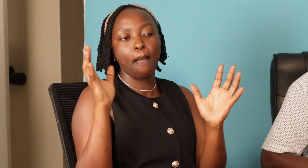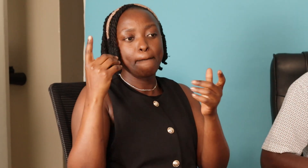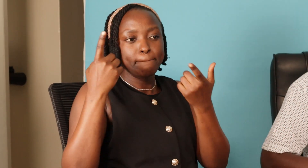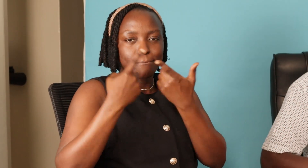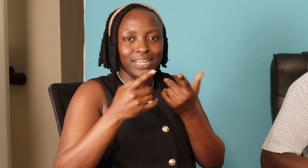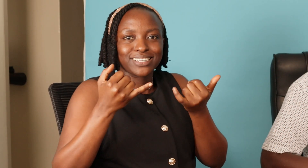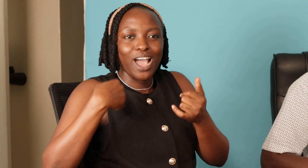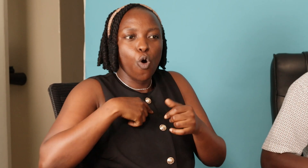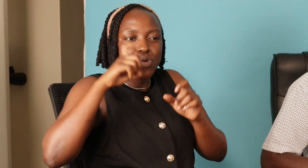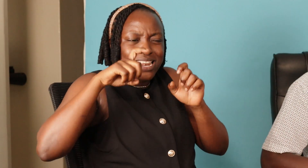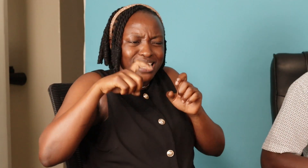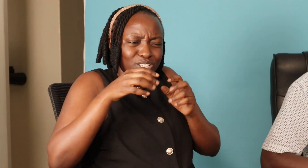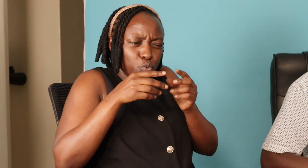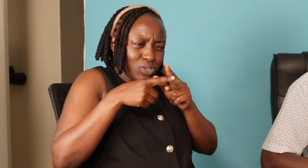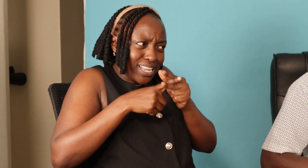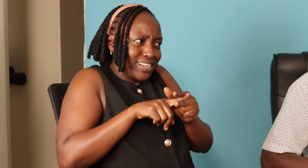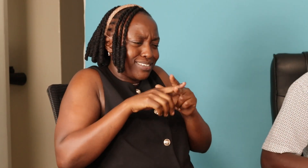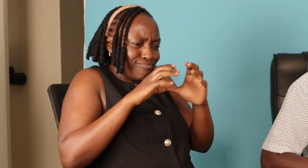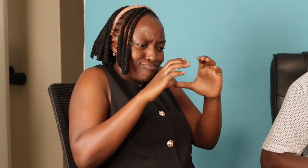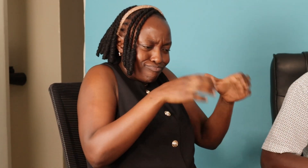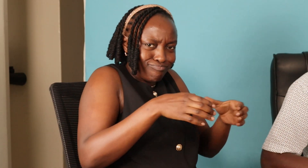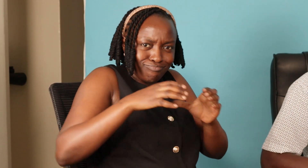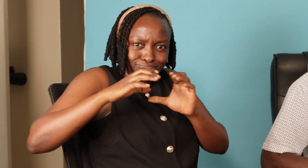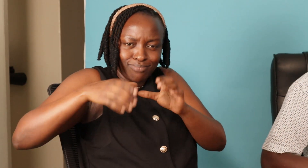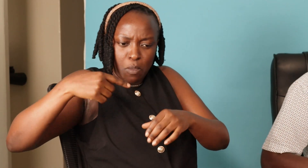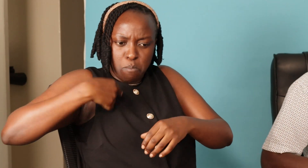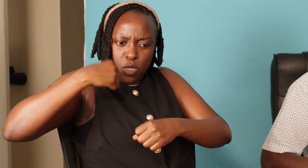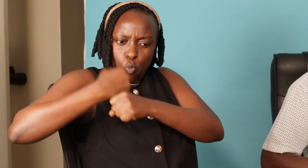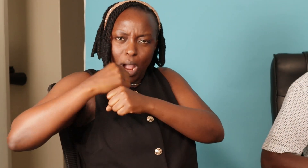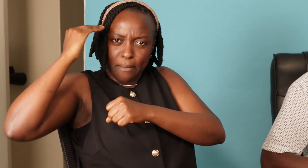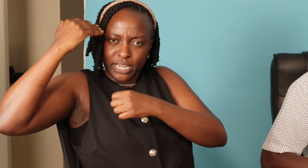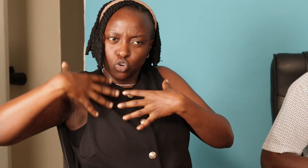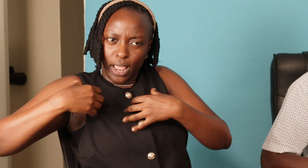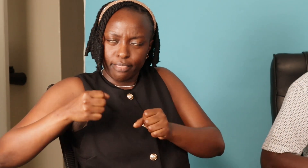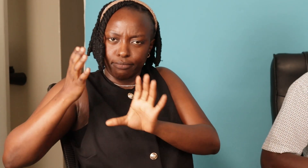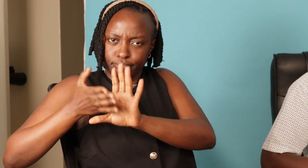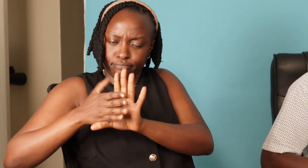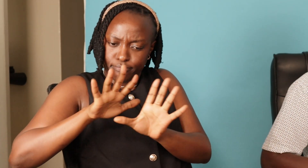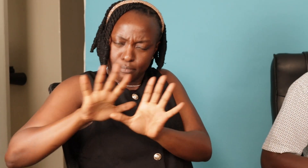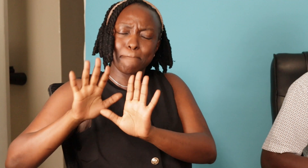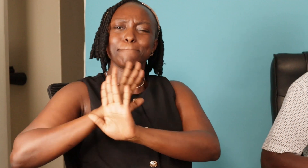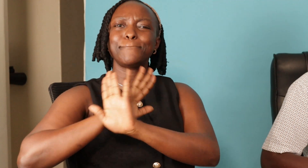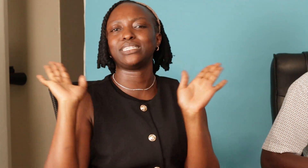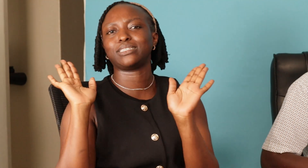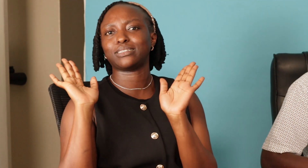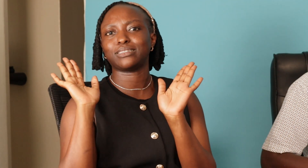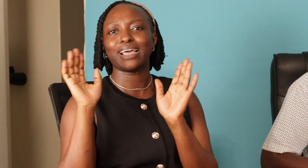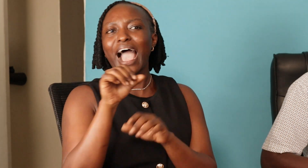work in school, you work everywhere. But now we need to start specializing. Be specific. And maybe, for example, say I'm a